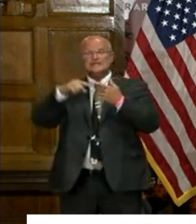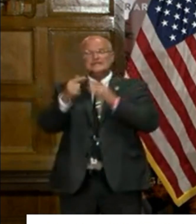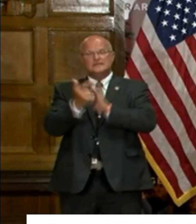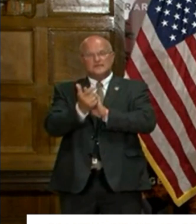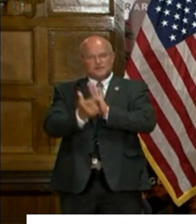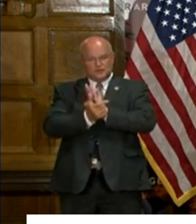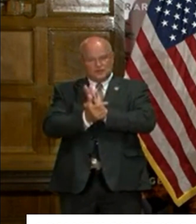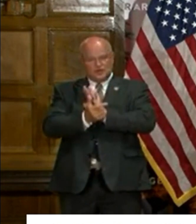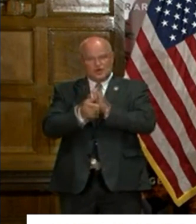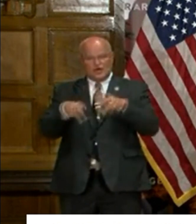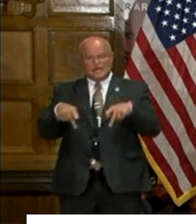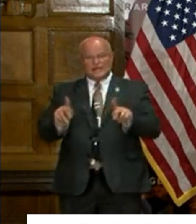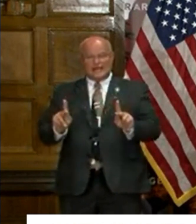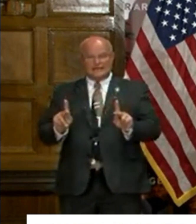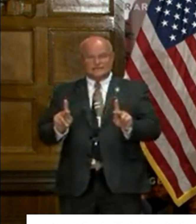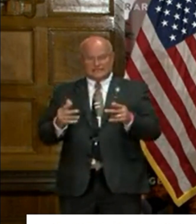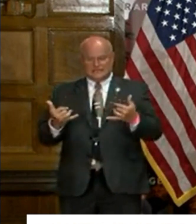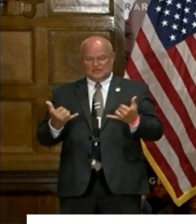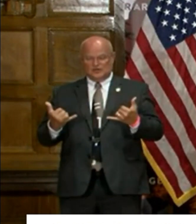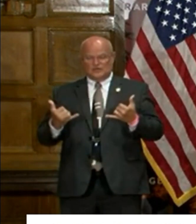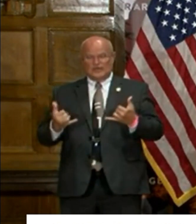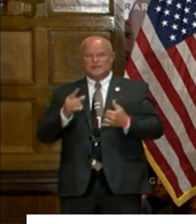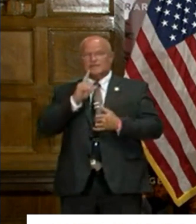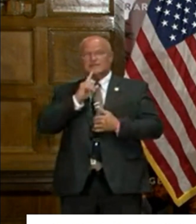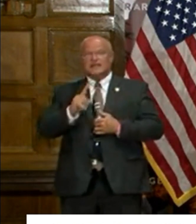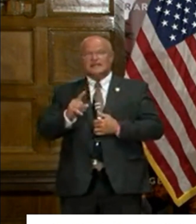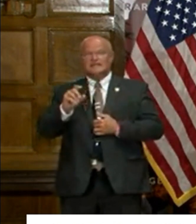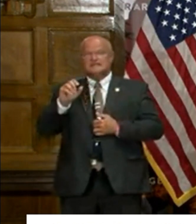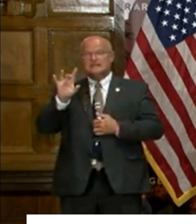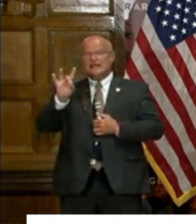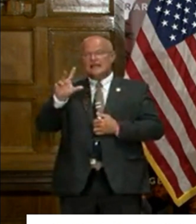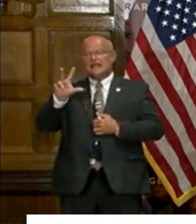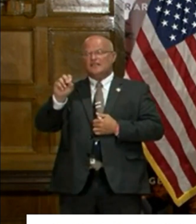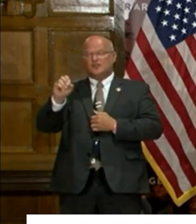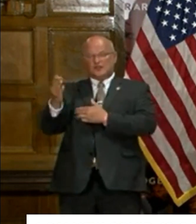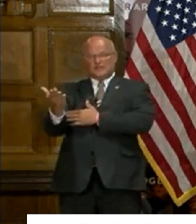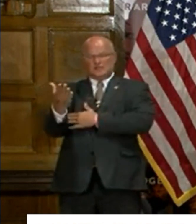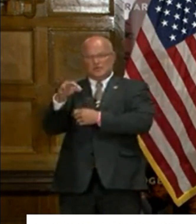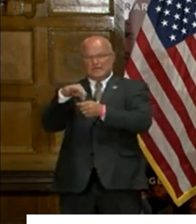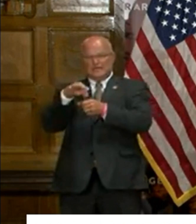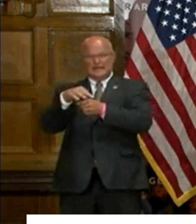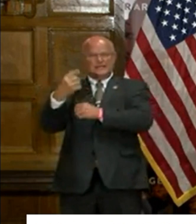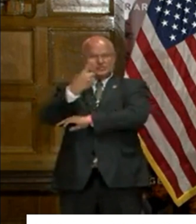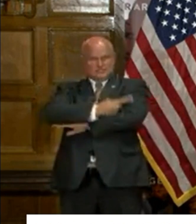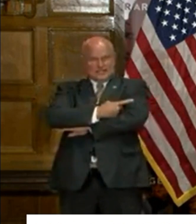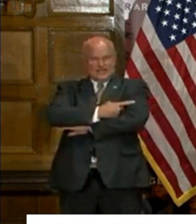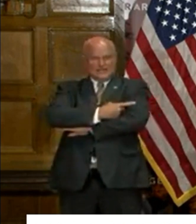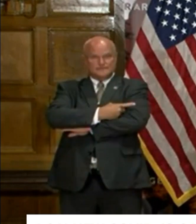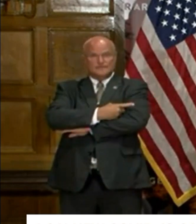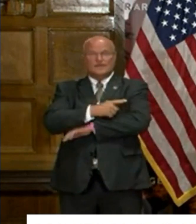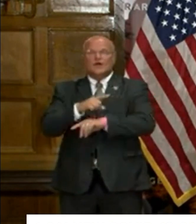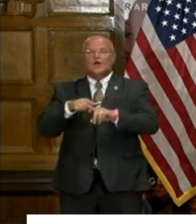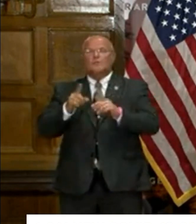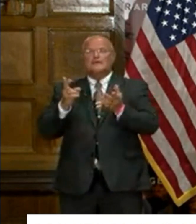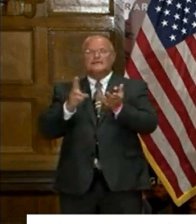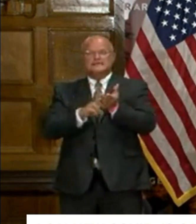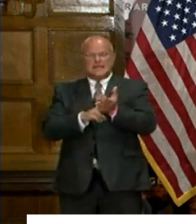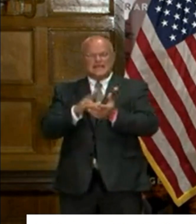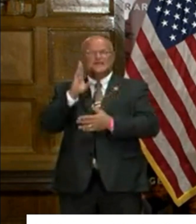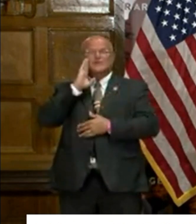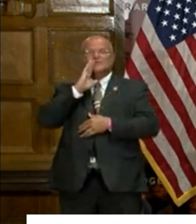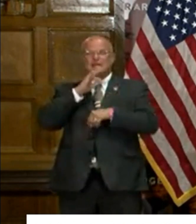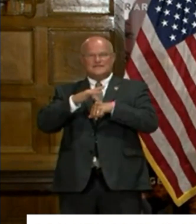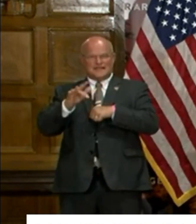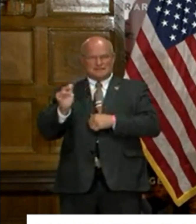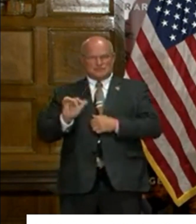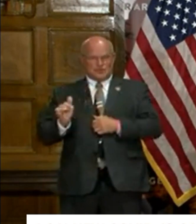law allows it at the current time, which is on 8:30 a.m. on Election Day. But that has been signed and will be